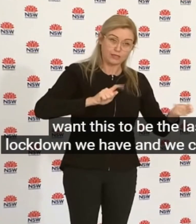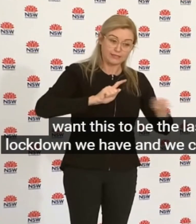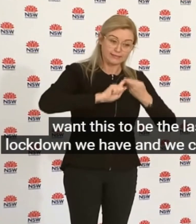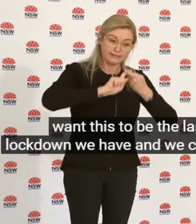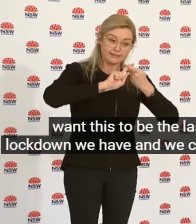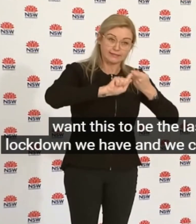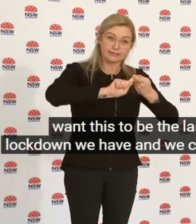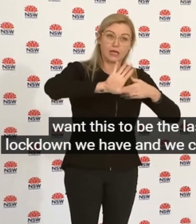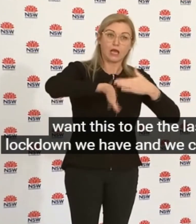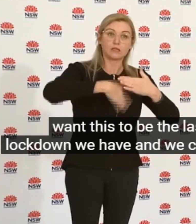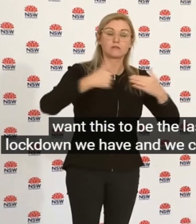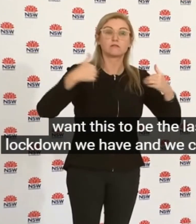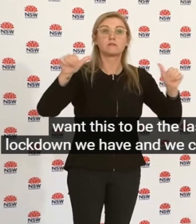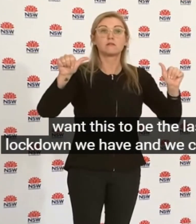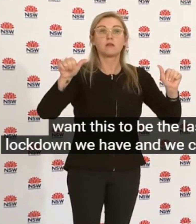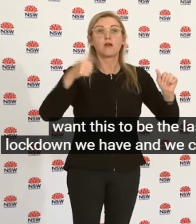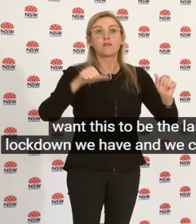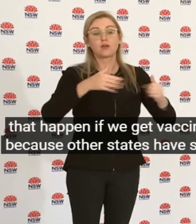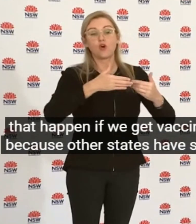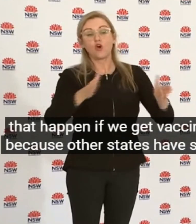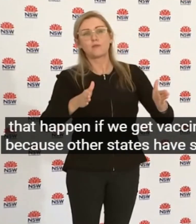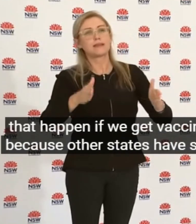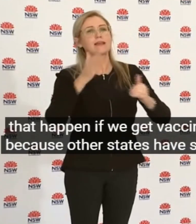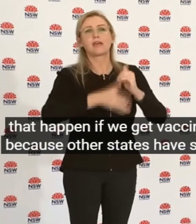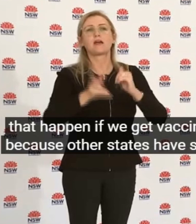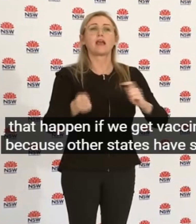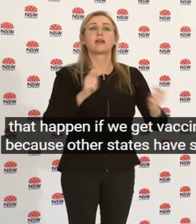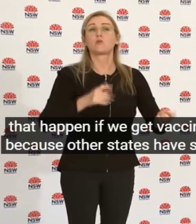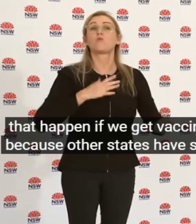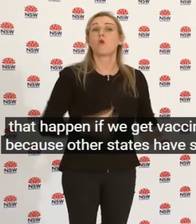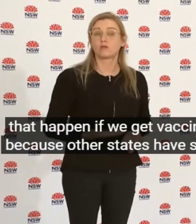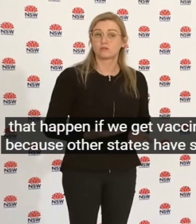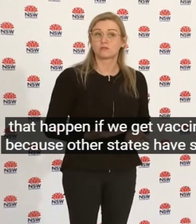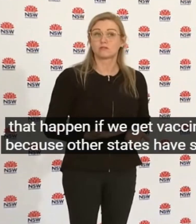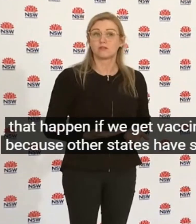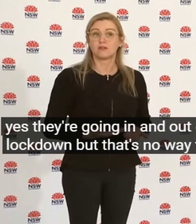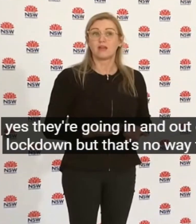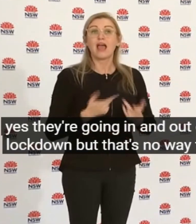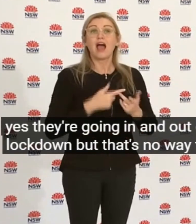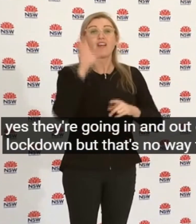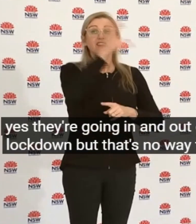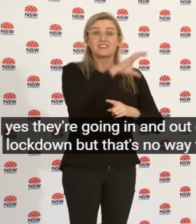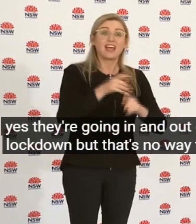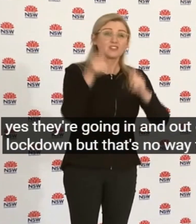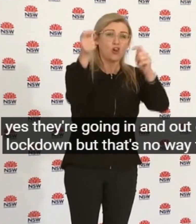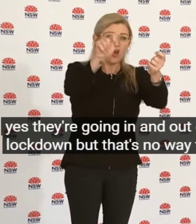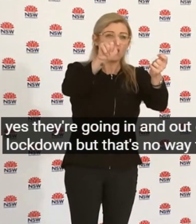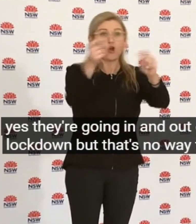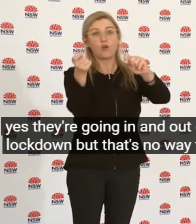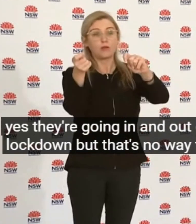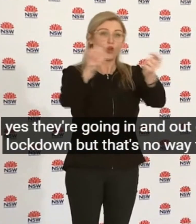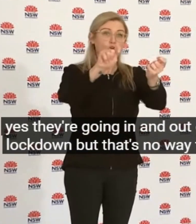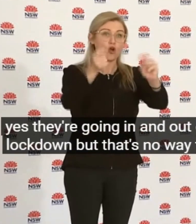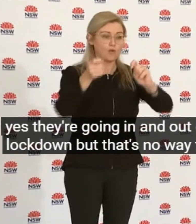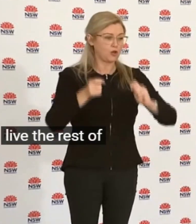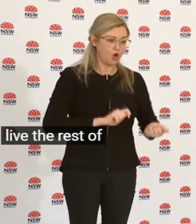Because other states have shown, yes, they're going in and out of lockdown, but that's no way to live. the rest of, whilst our vaccination rates are